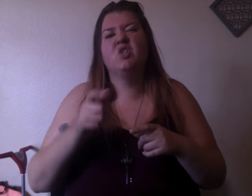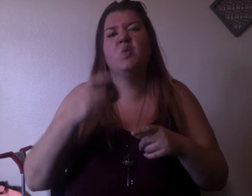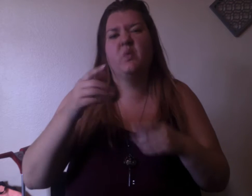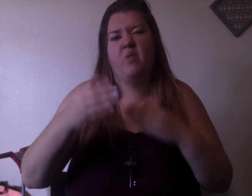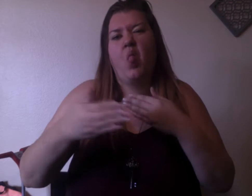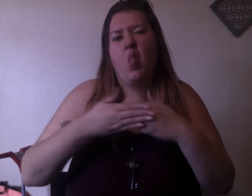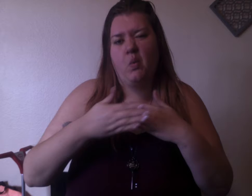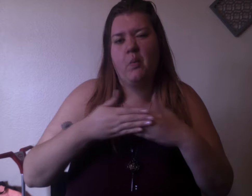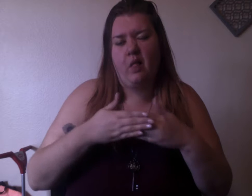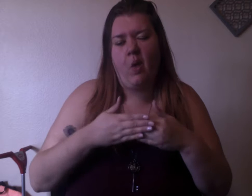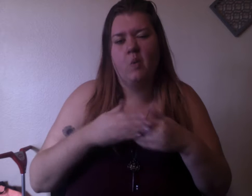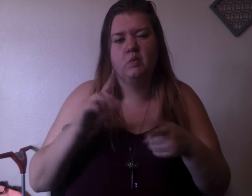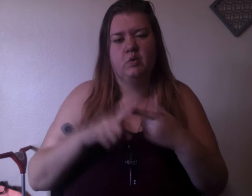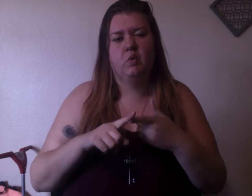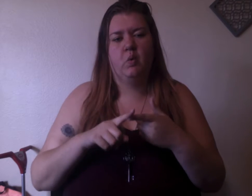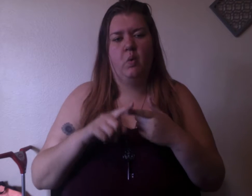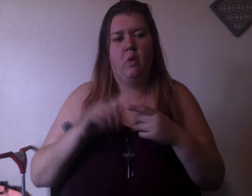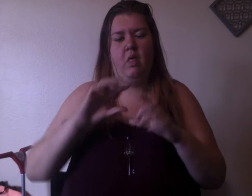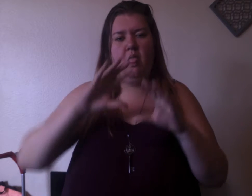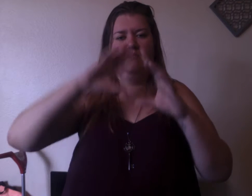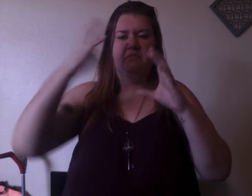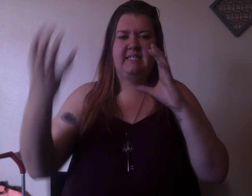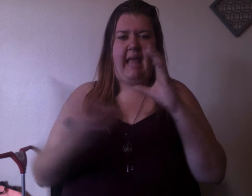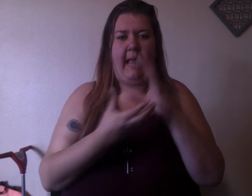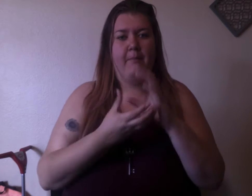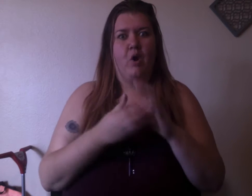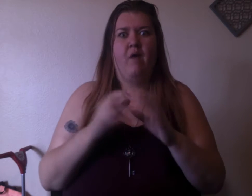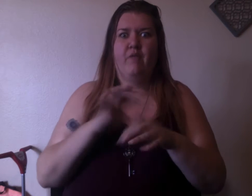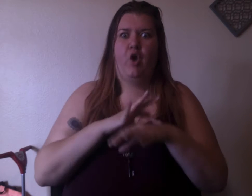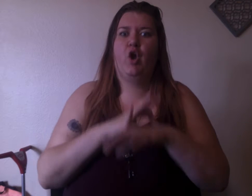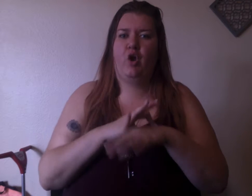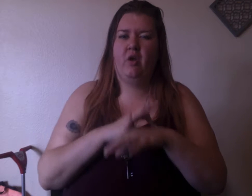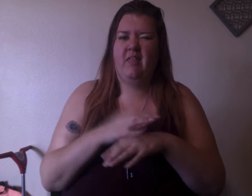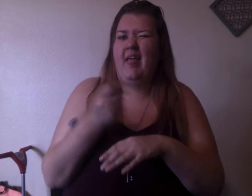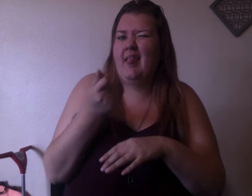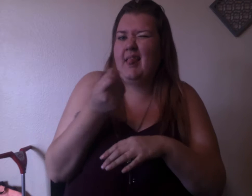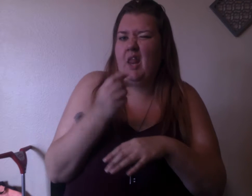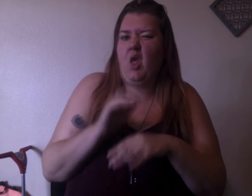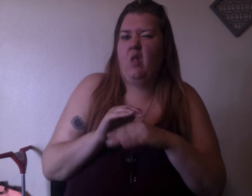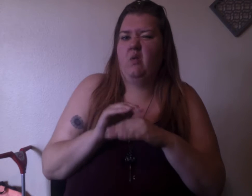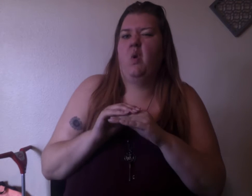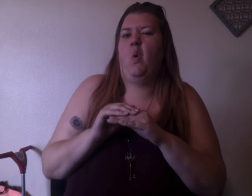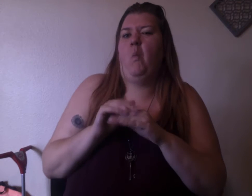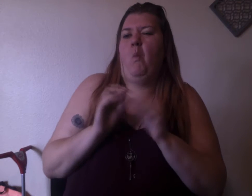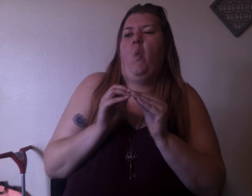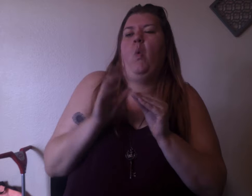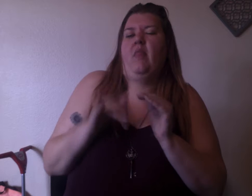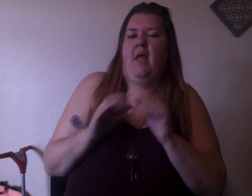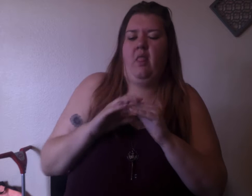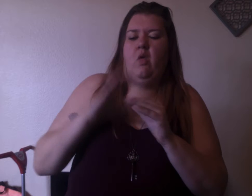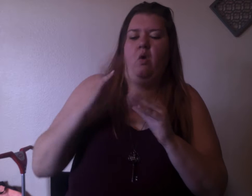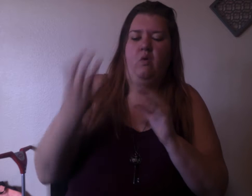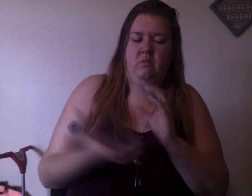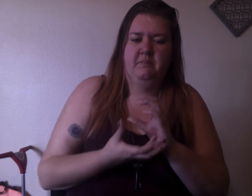a little bit over the diameter of the Earth. A little bit over the diameter of the Earth. But once again, we're on the Earth. We kind